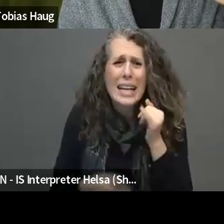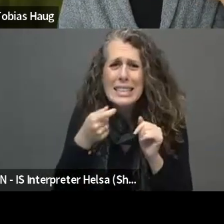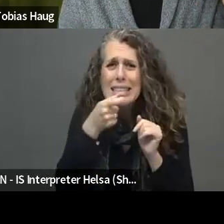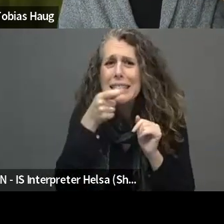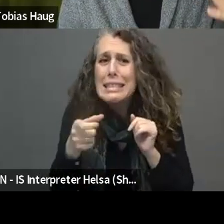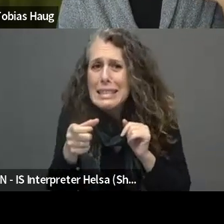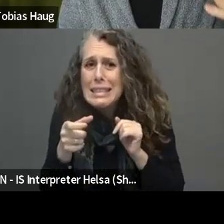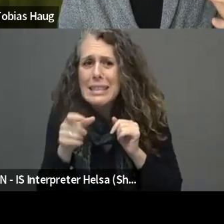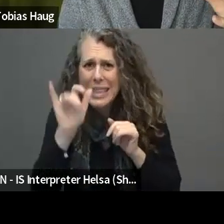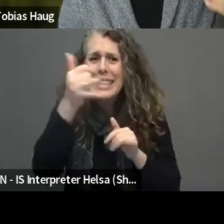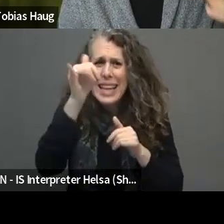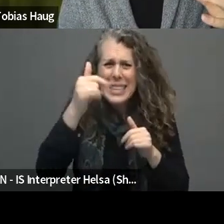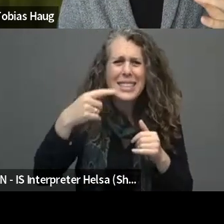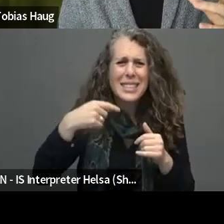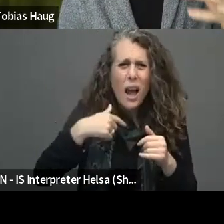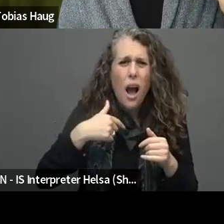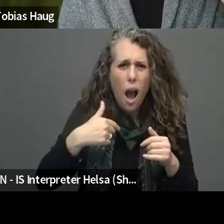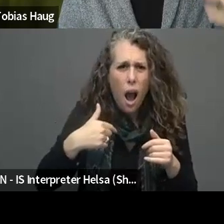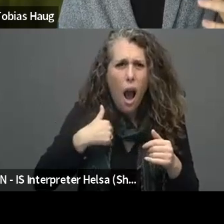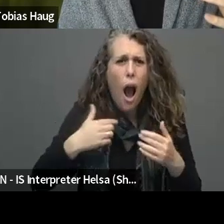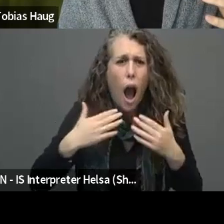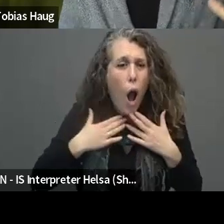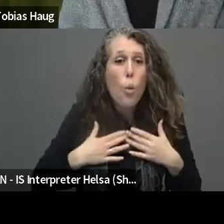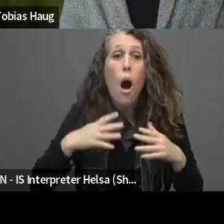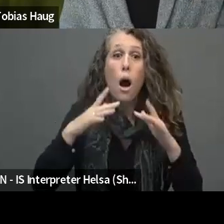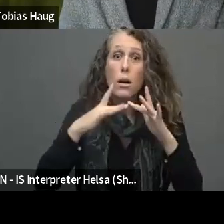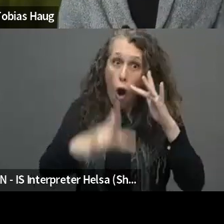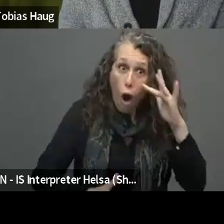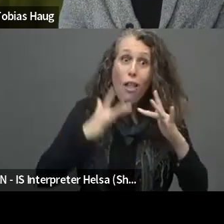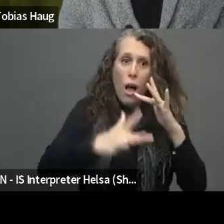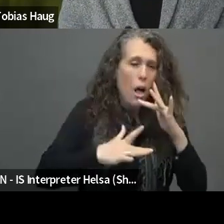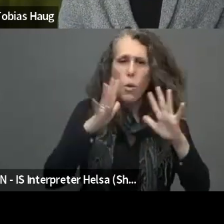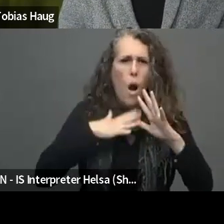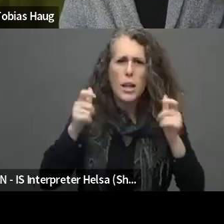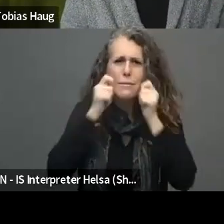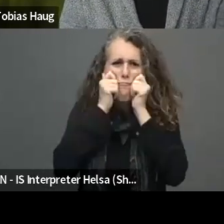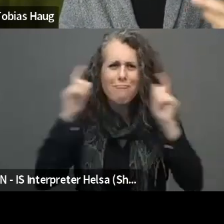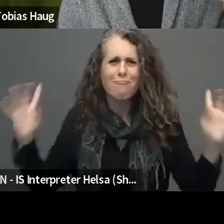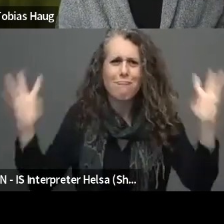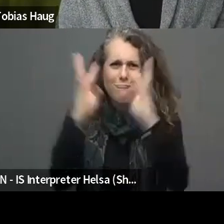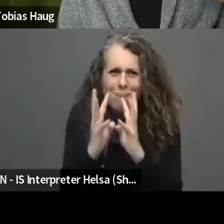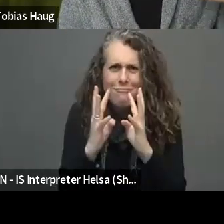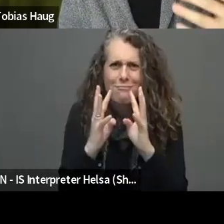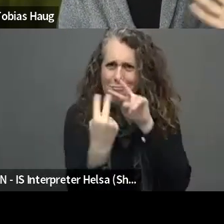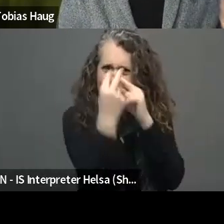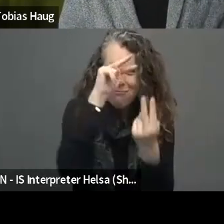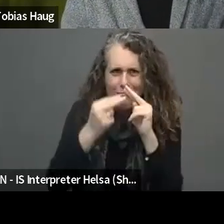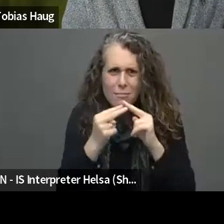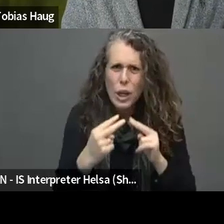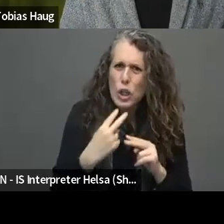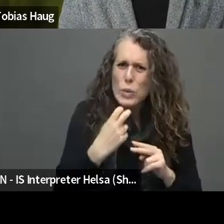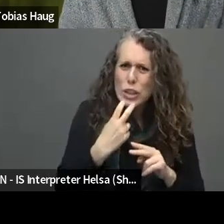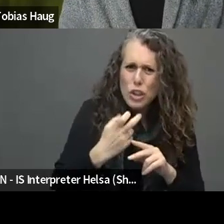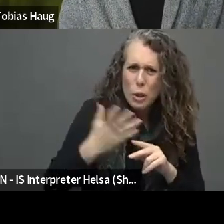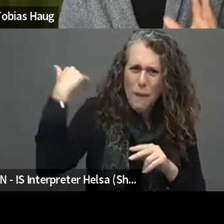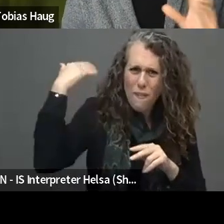agree. I think we should have something on site at some point, a workshop. We used to have it in the past. I think, Krista, you were on all